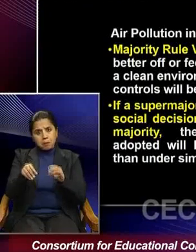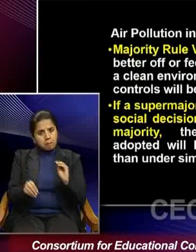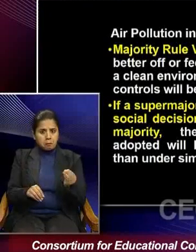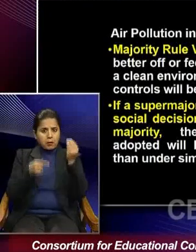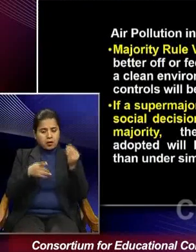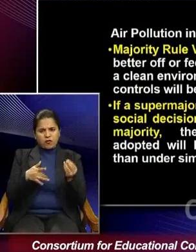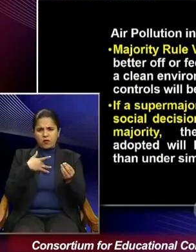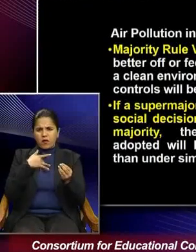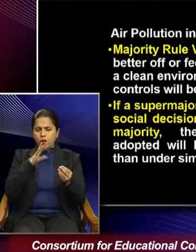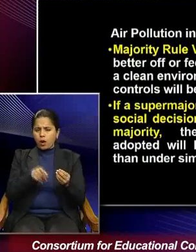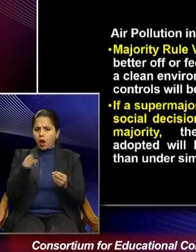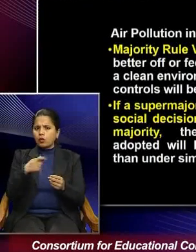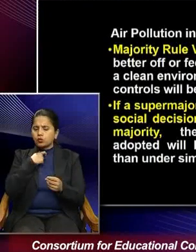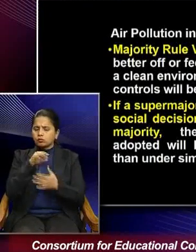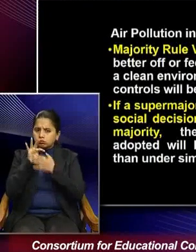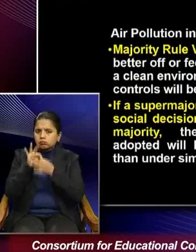feels deeply committed to